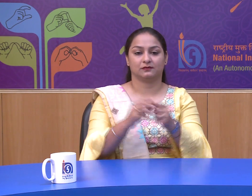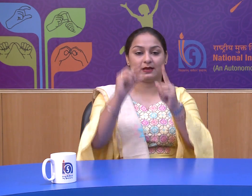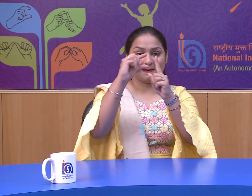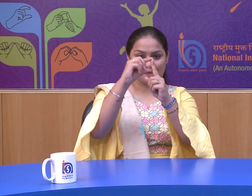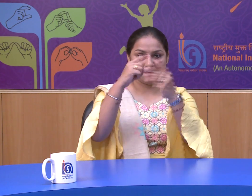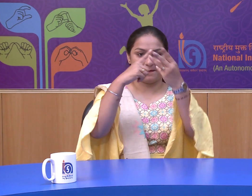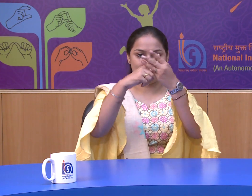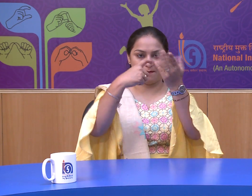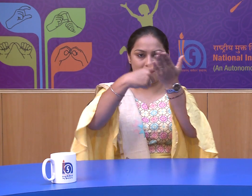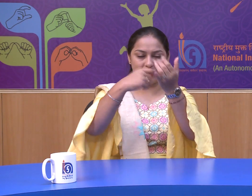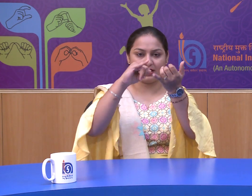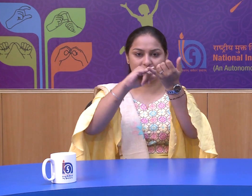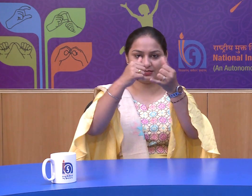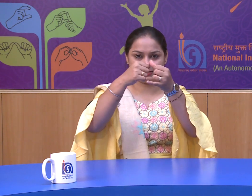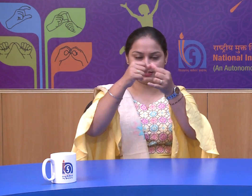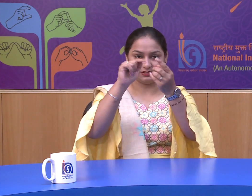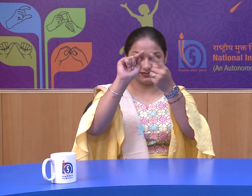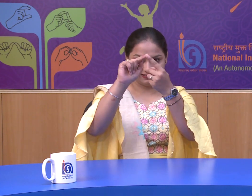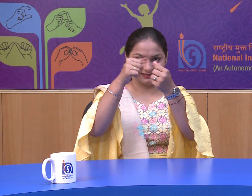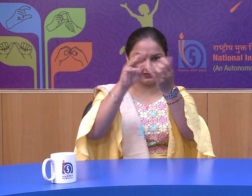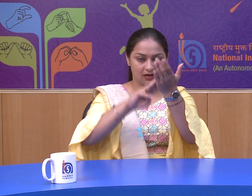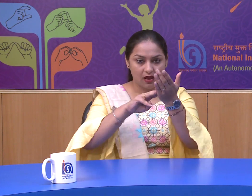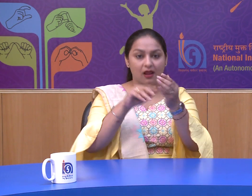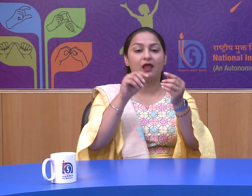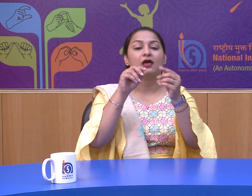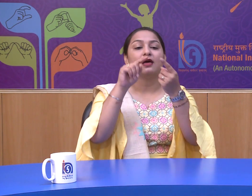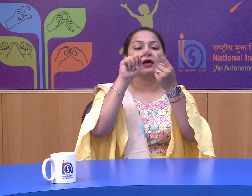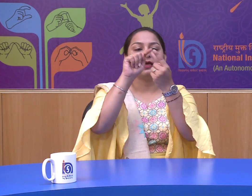invasion and its impact on Indian culture.